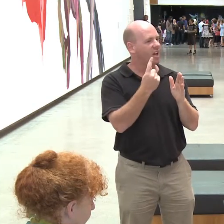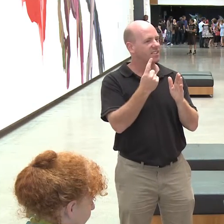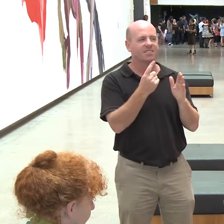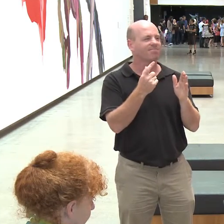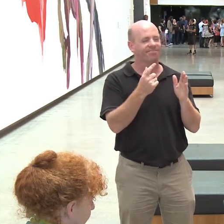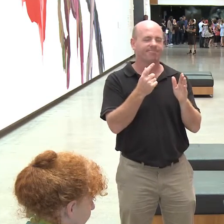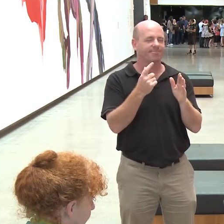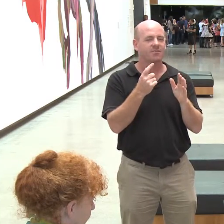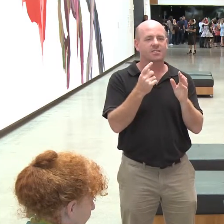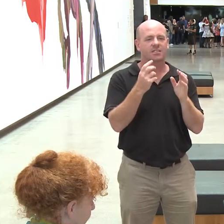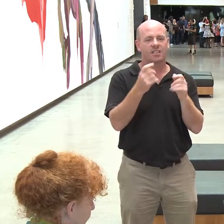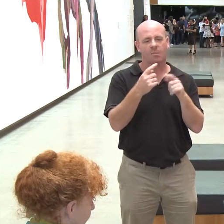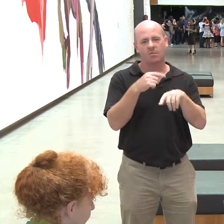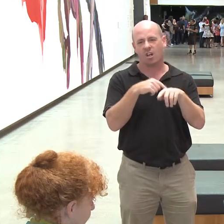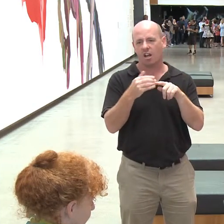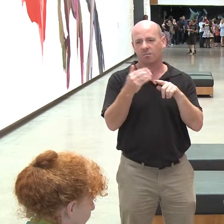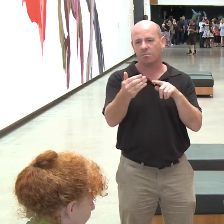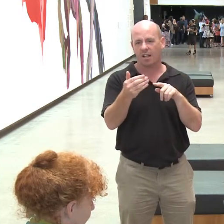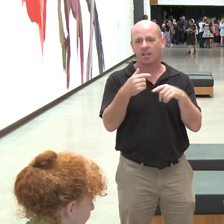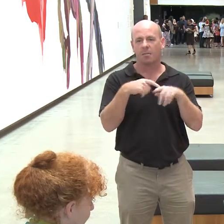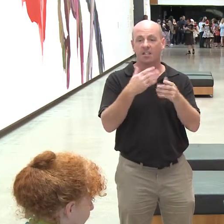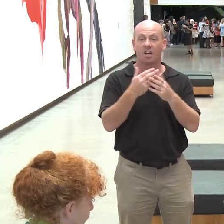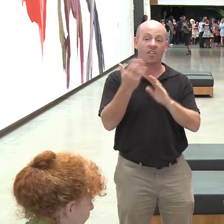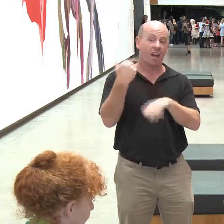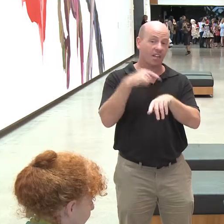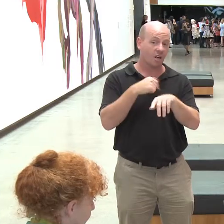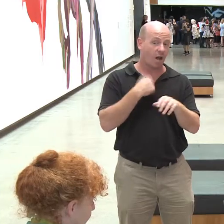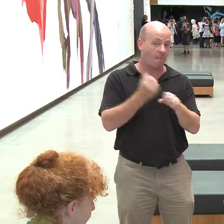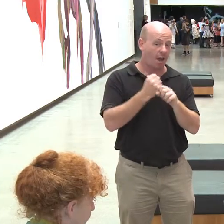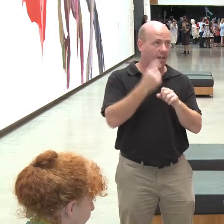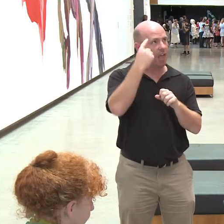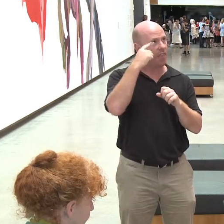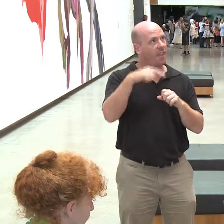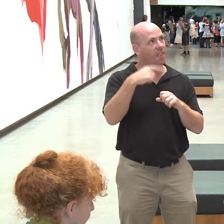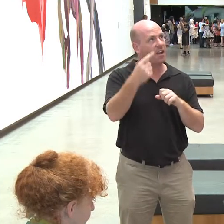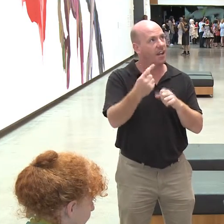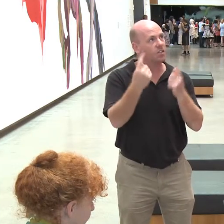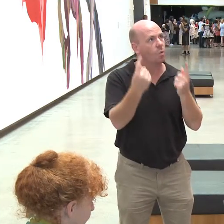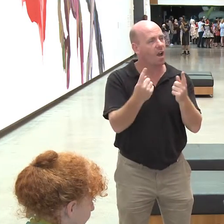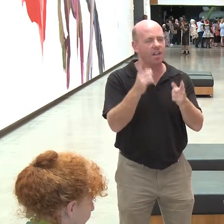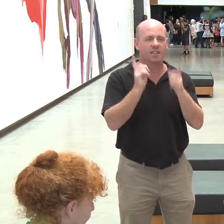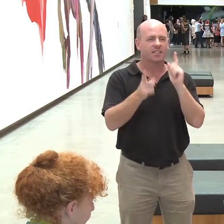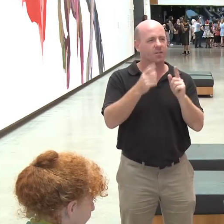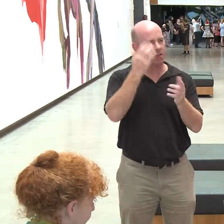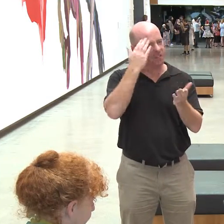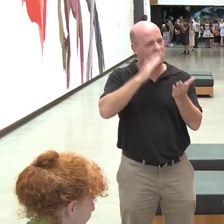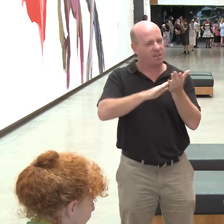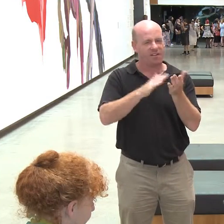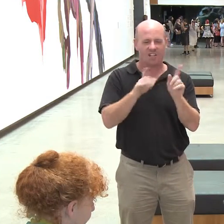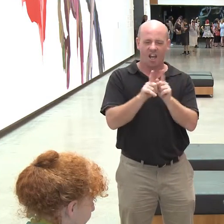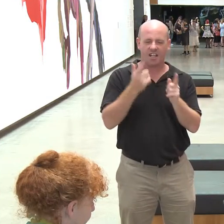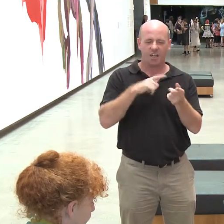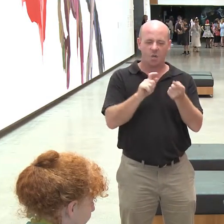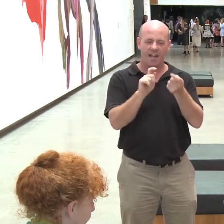some point, based on experience from the last time I made it, that you sometimes the experience just needed to be adjusted.